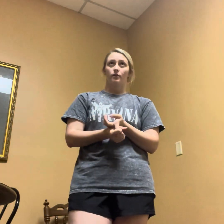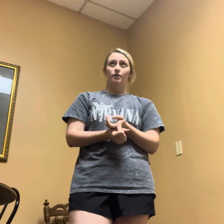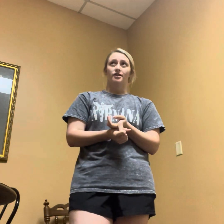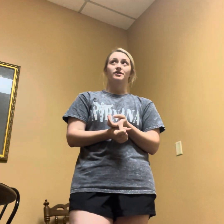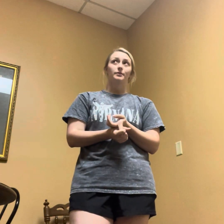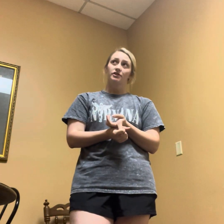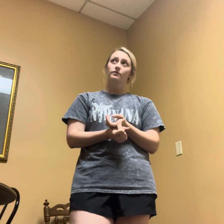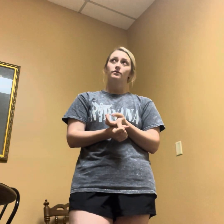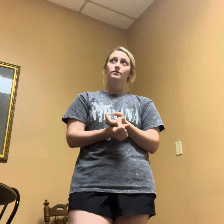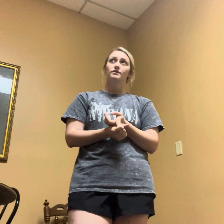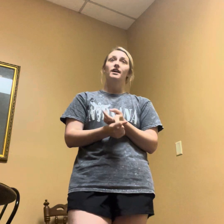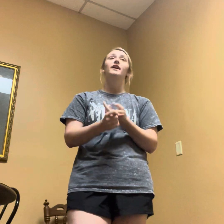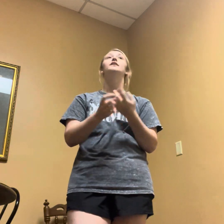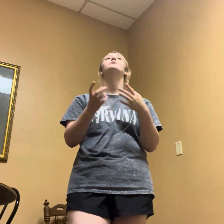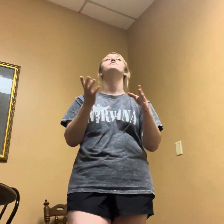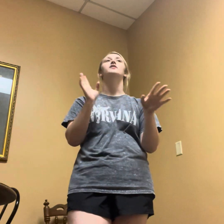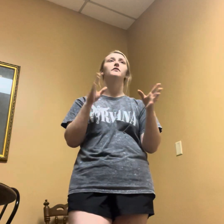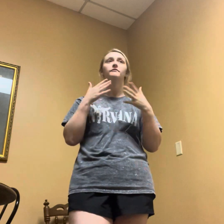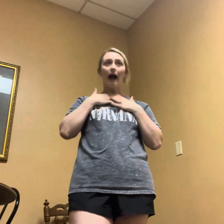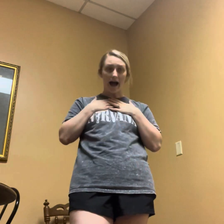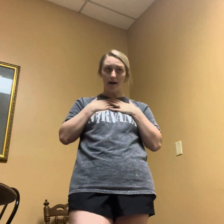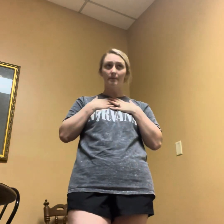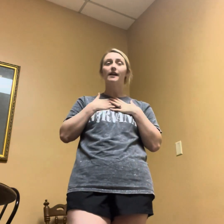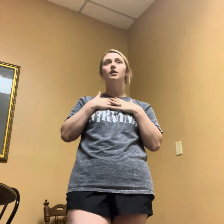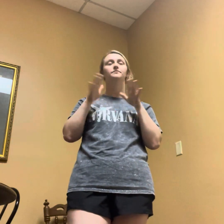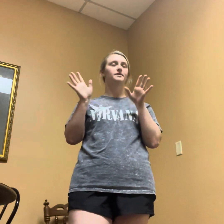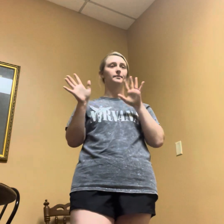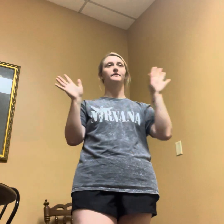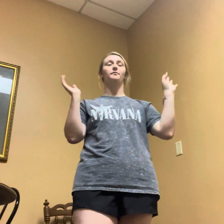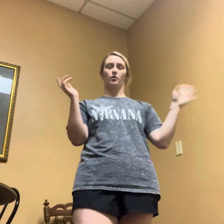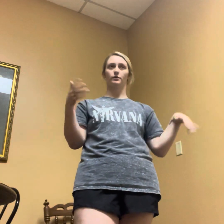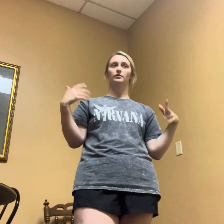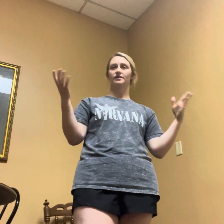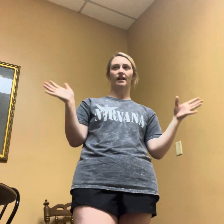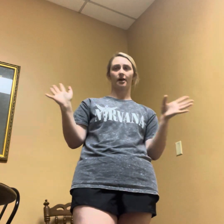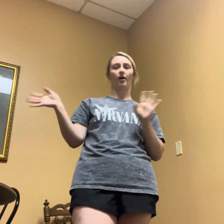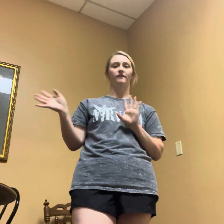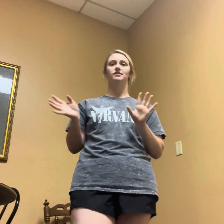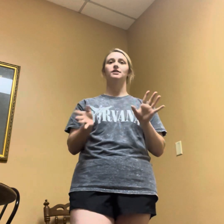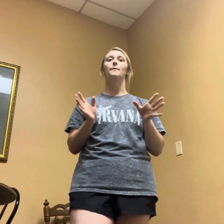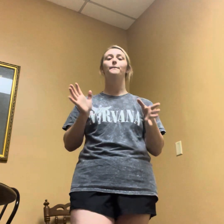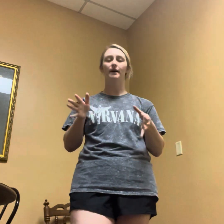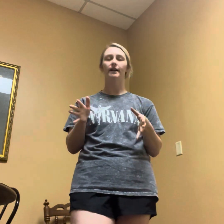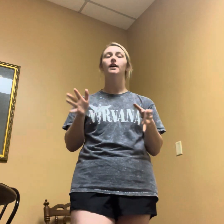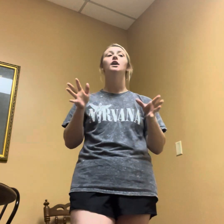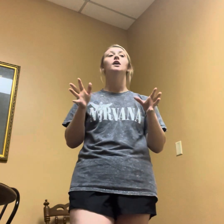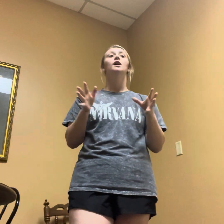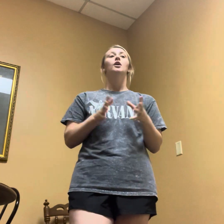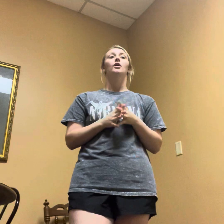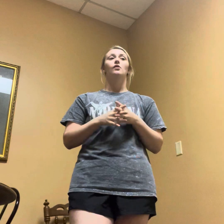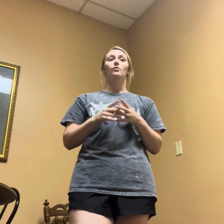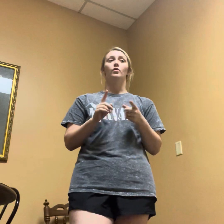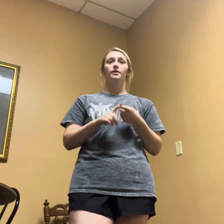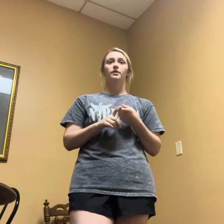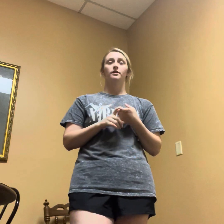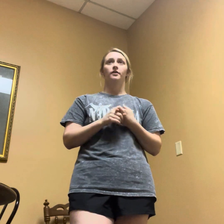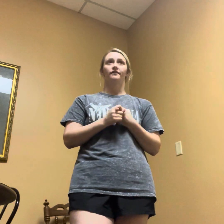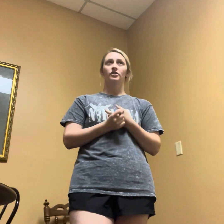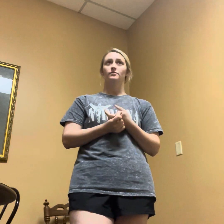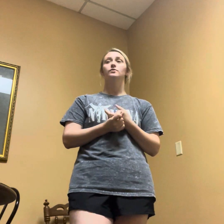there's a bunch of rules. Some of them I made up, some of them are rules of the game, obviously. But the first rule